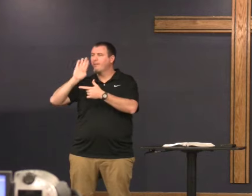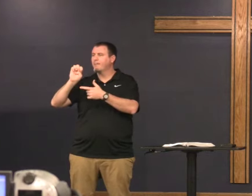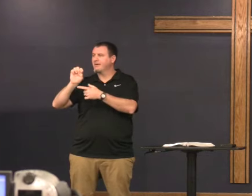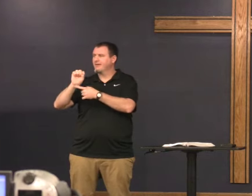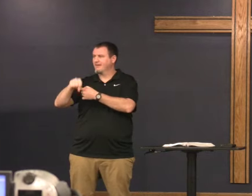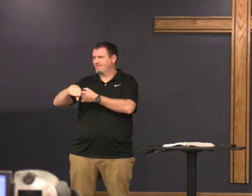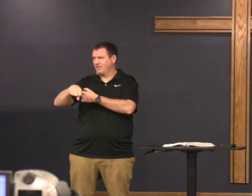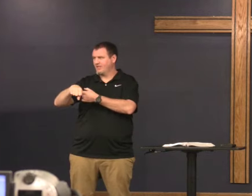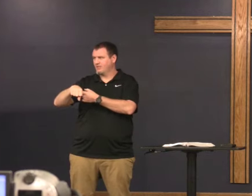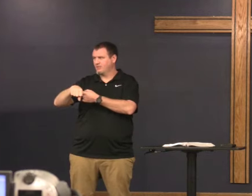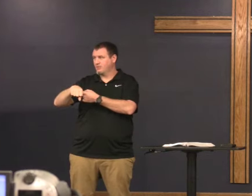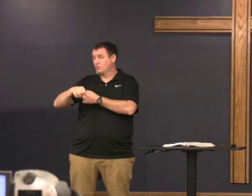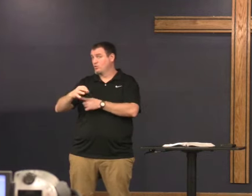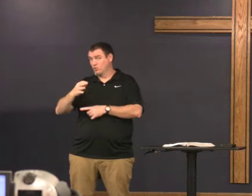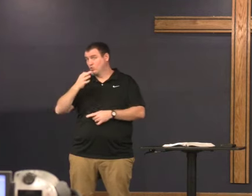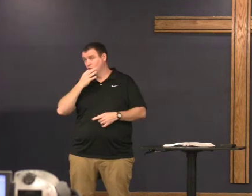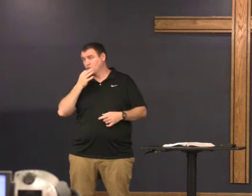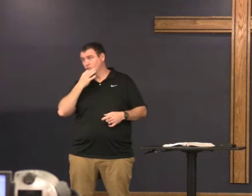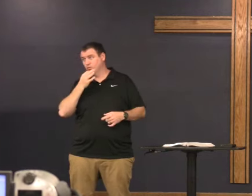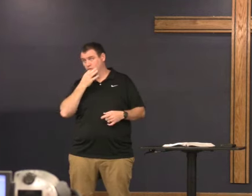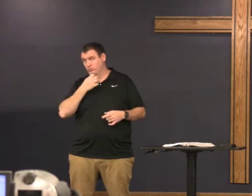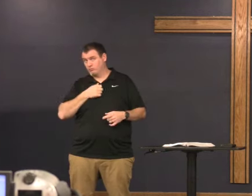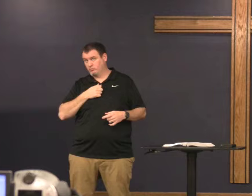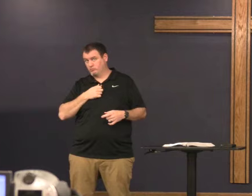Babylon will be defeated soon.